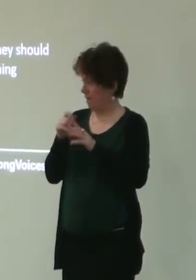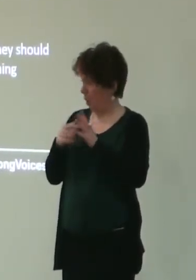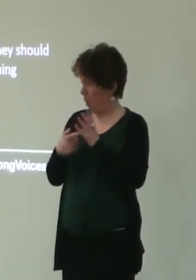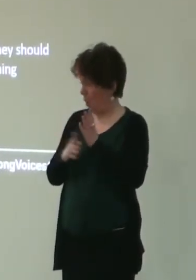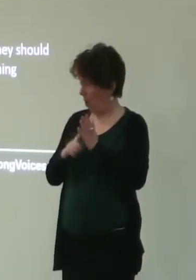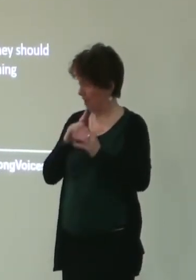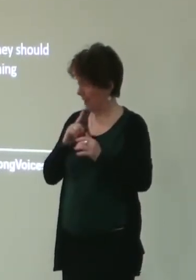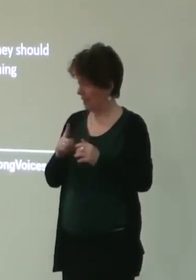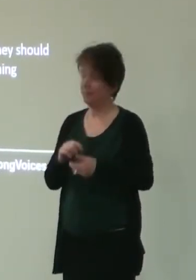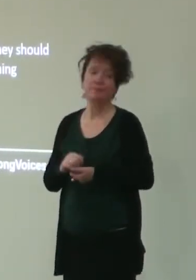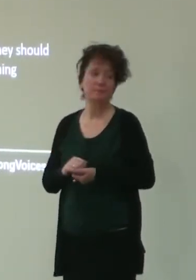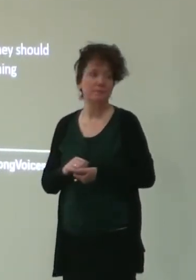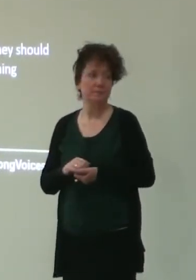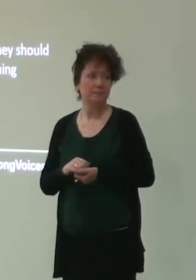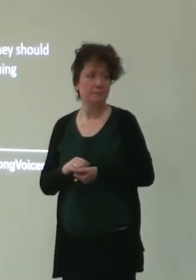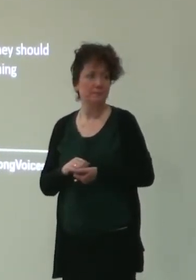said,